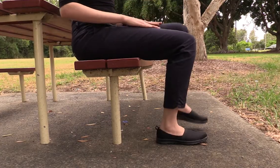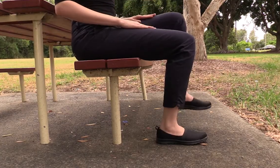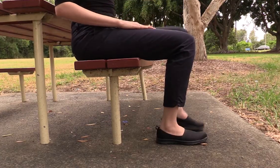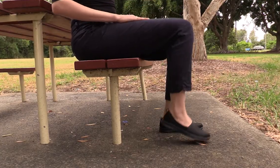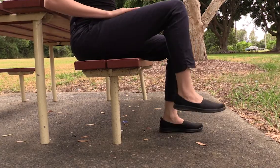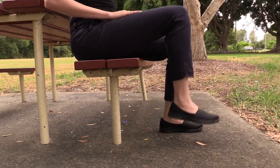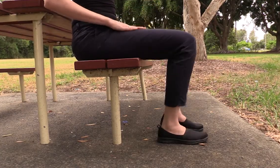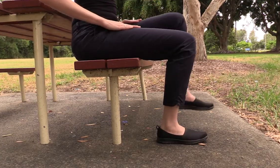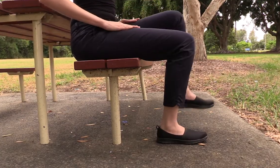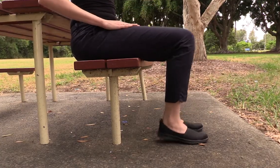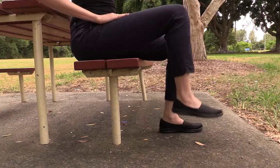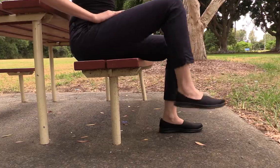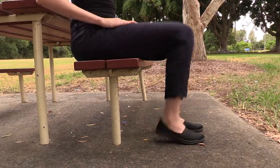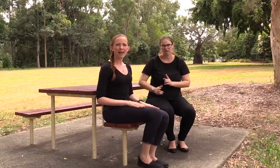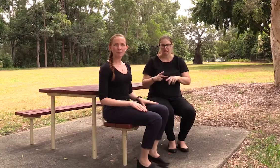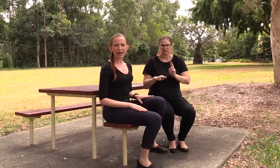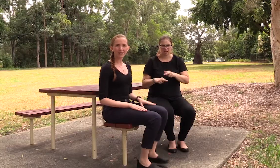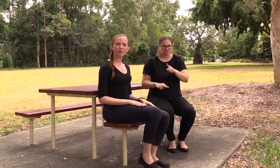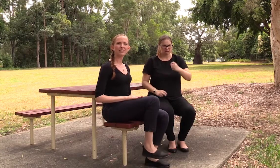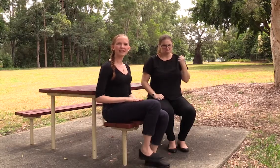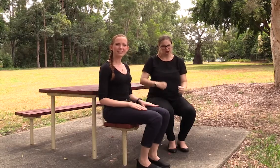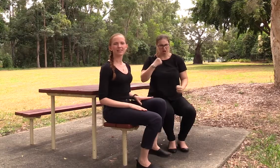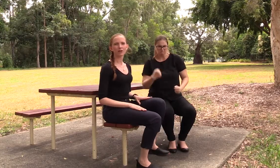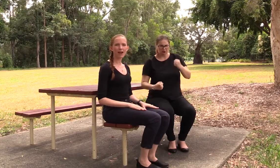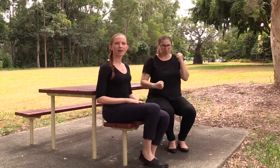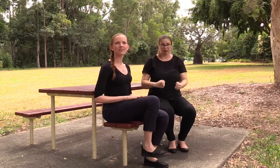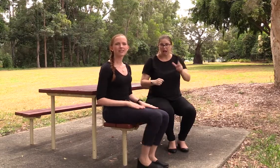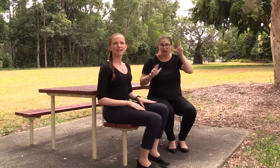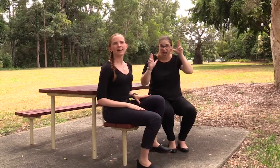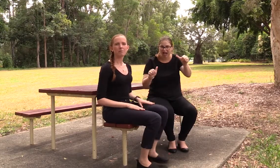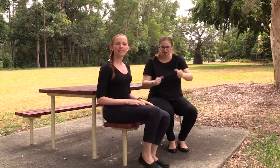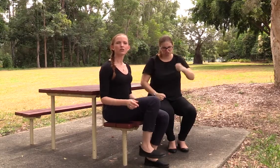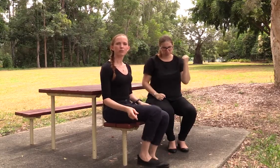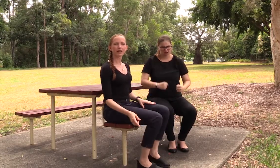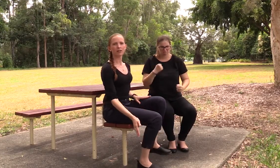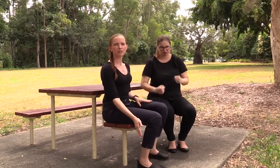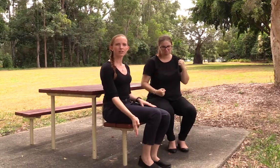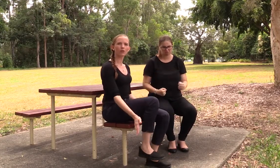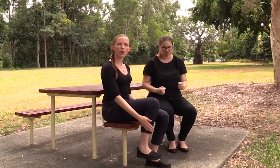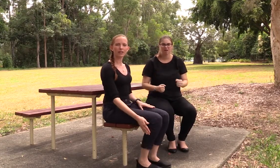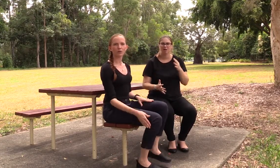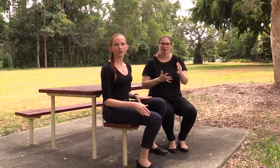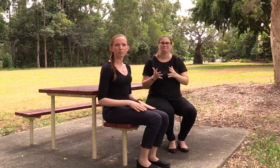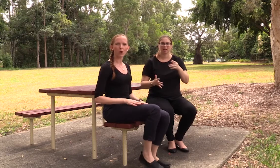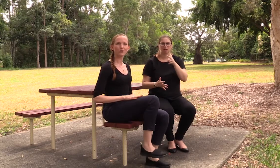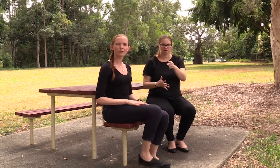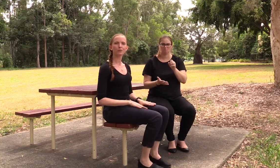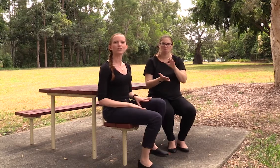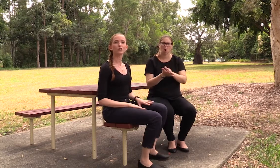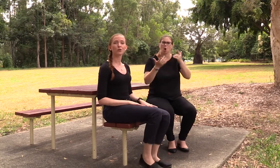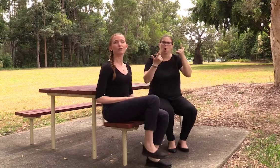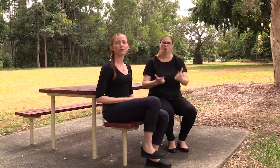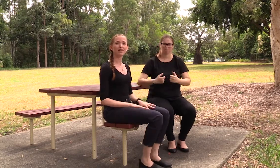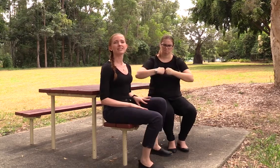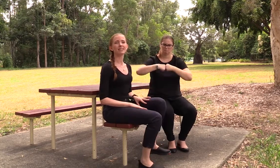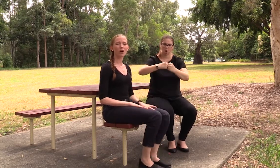If you make the sound really loud and bang your feet into the ground, it means you're putting lots of loading through your bones, which